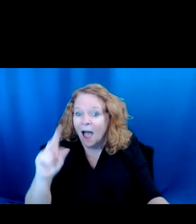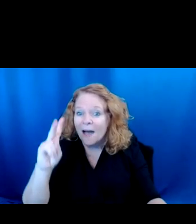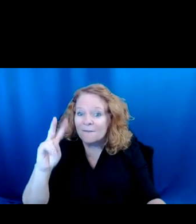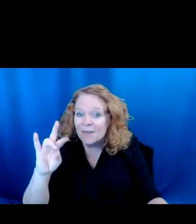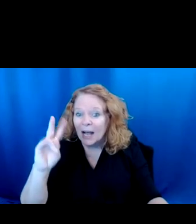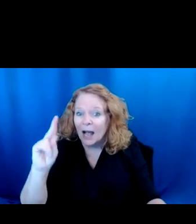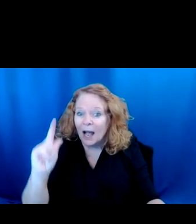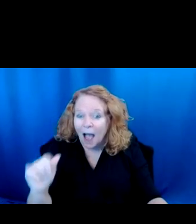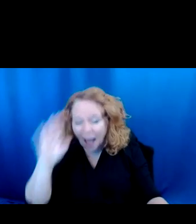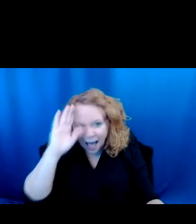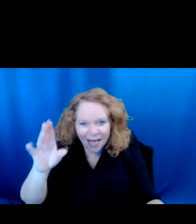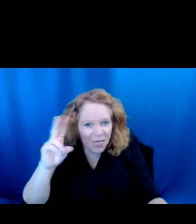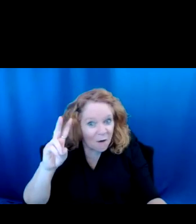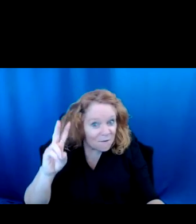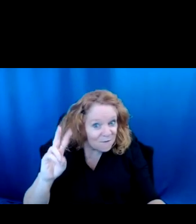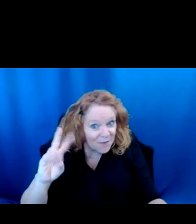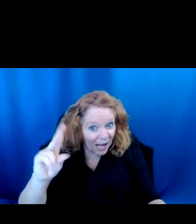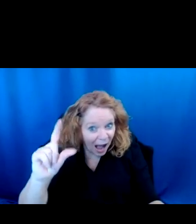Vicar, hello. Vicar, whoop.